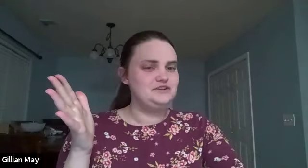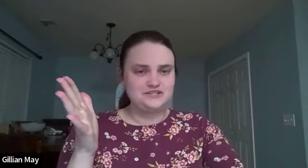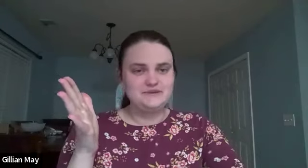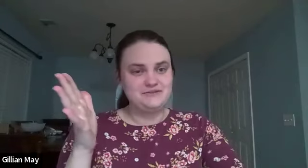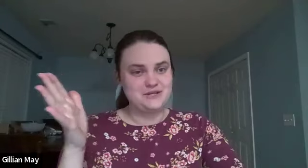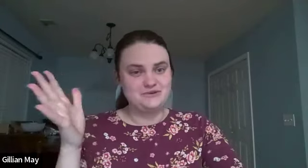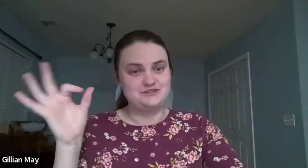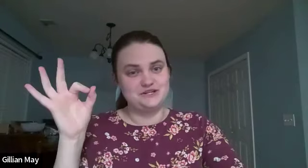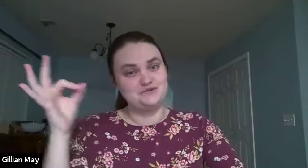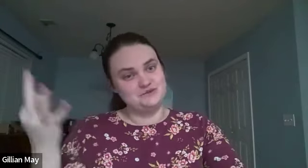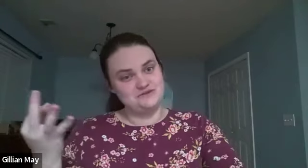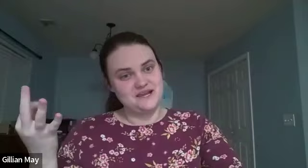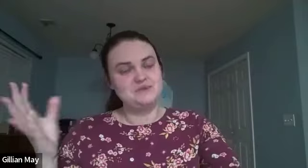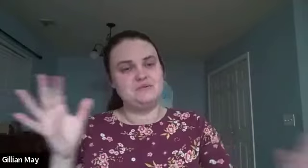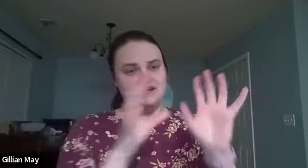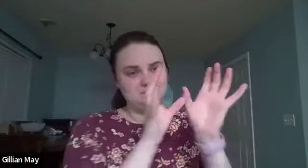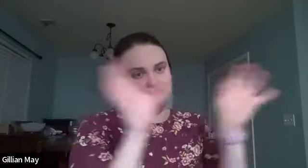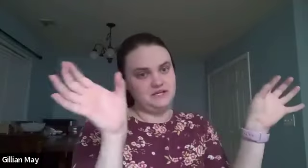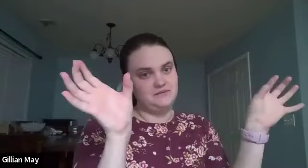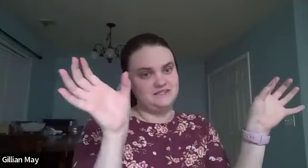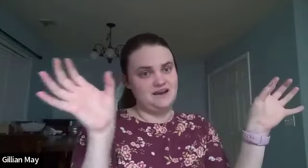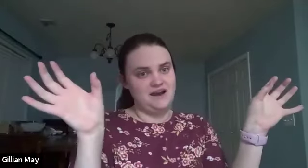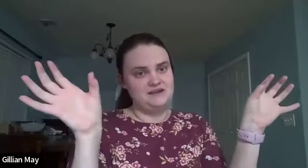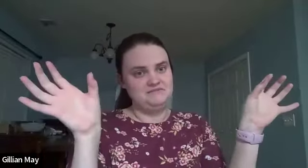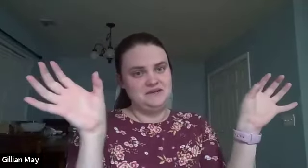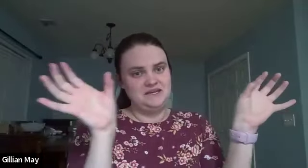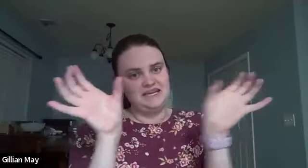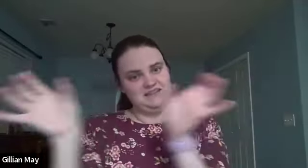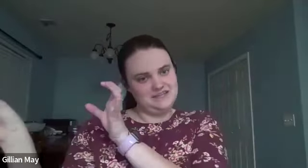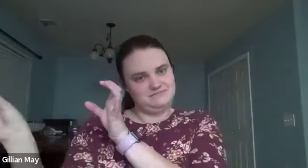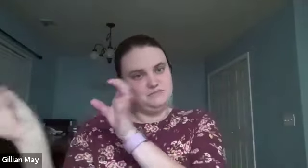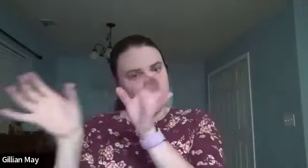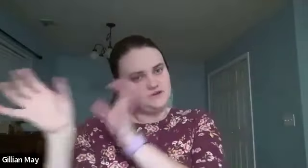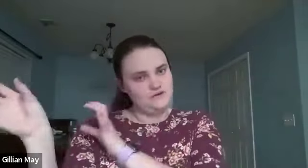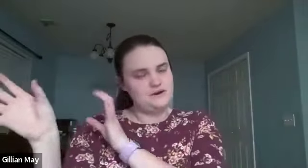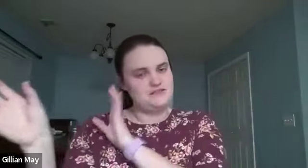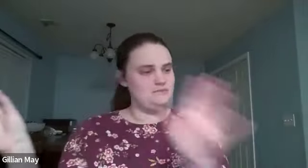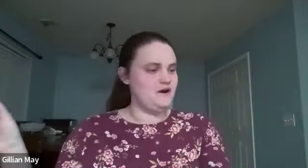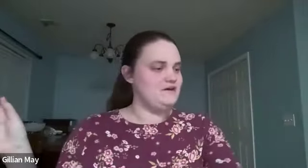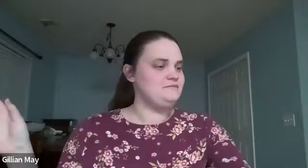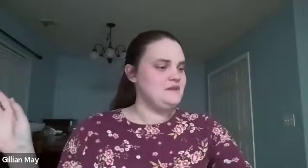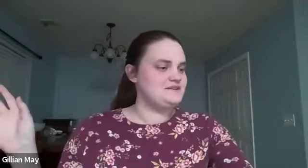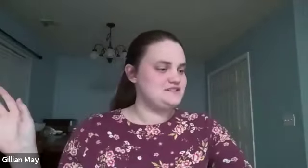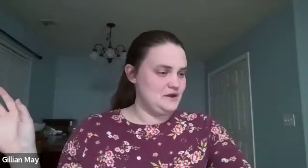Usually we have our WH question words with our family, but because we split up the time, it like moved over and it threw me off. So